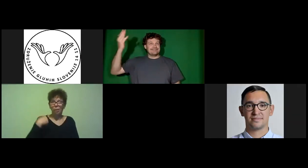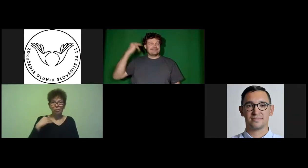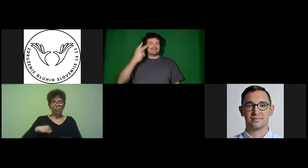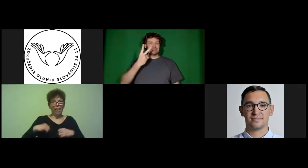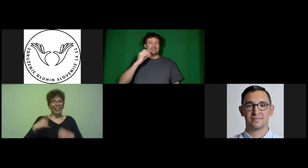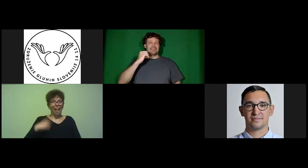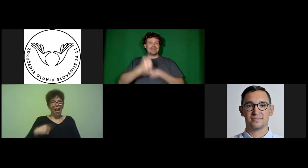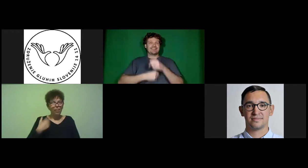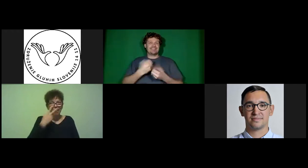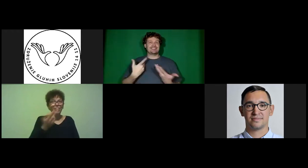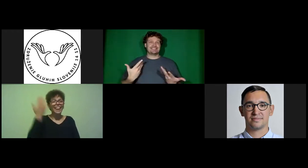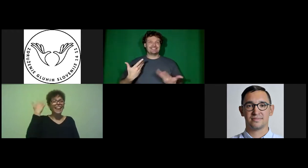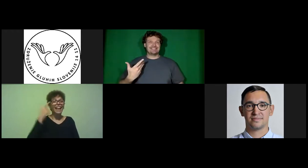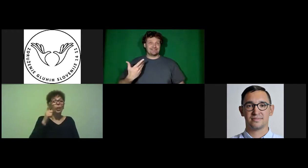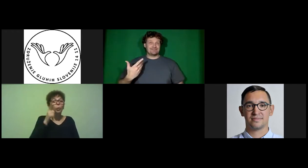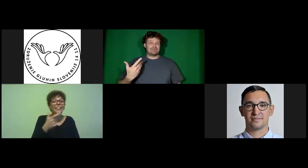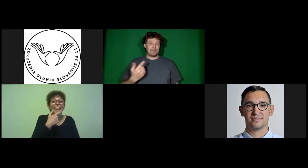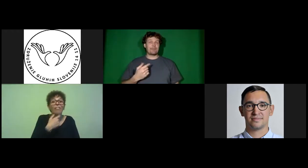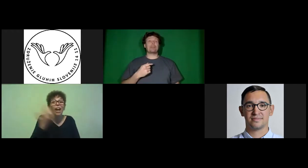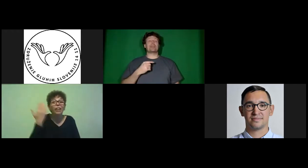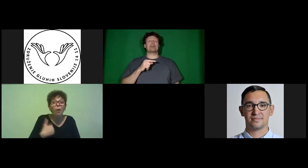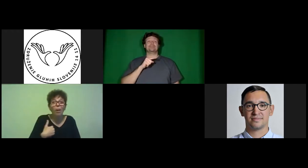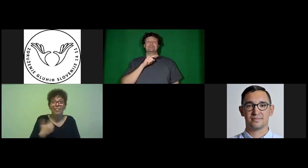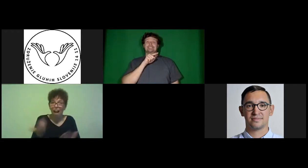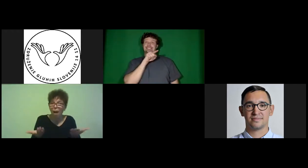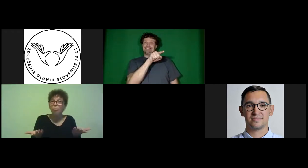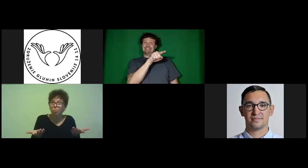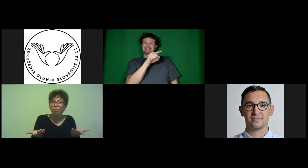You saw me way back when, 20 years ago.